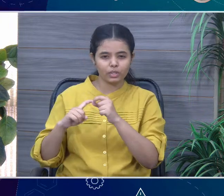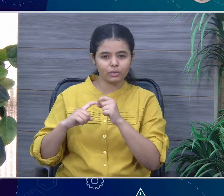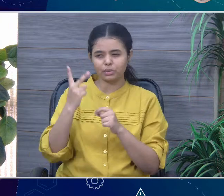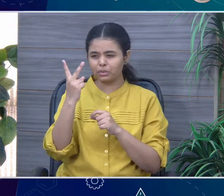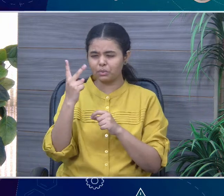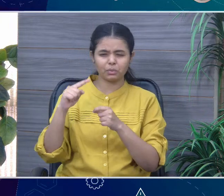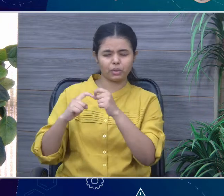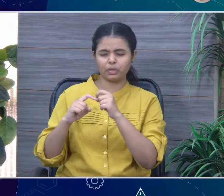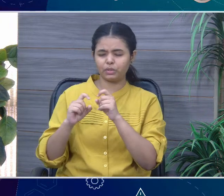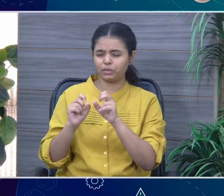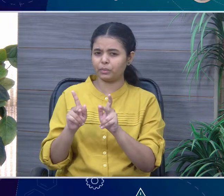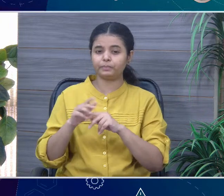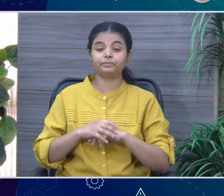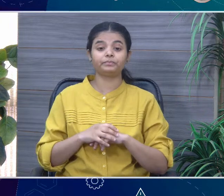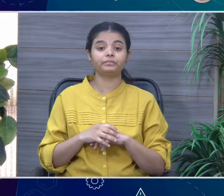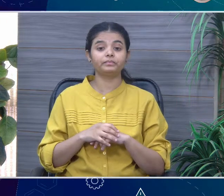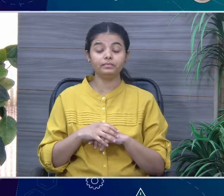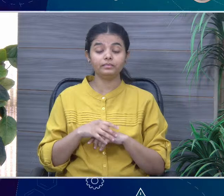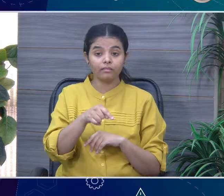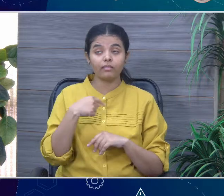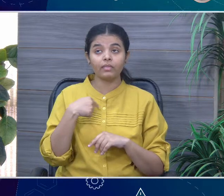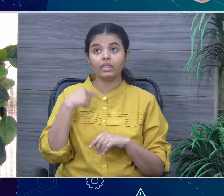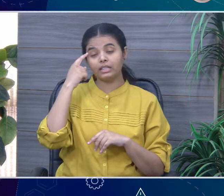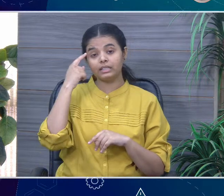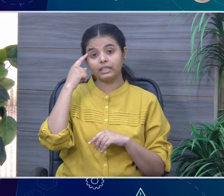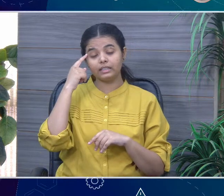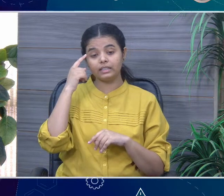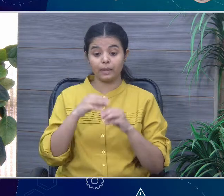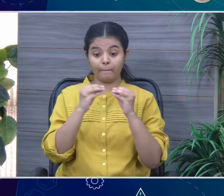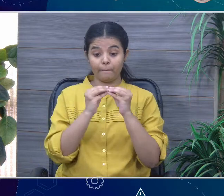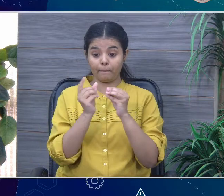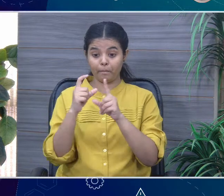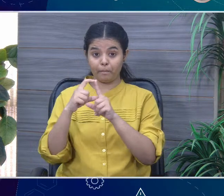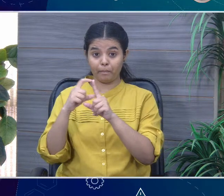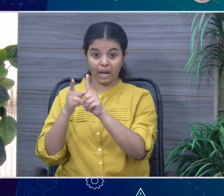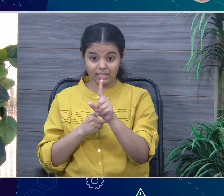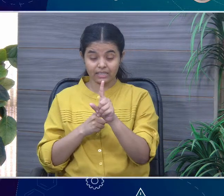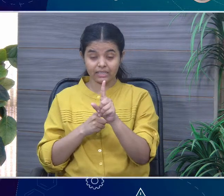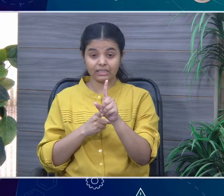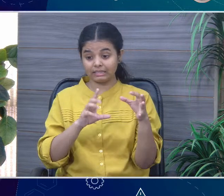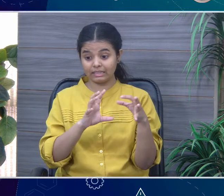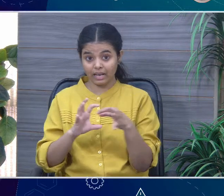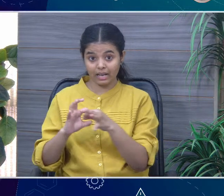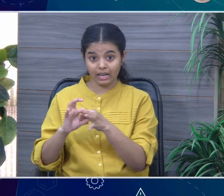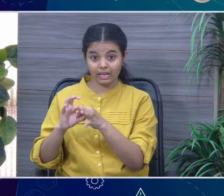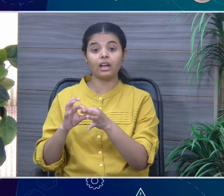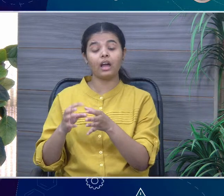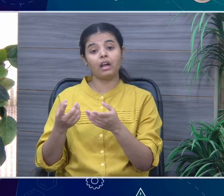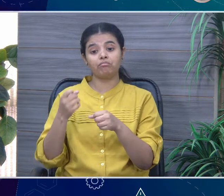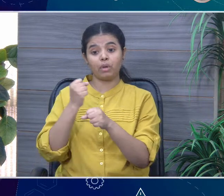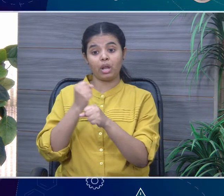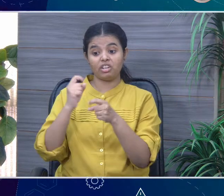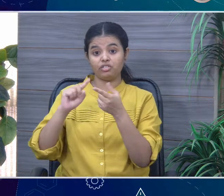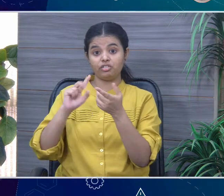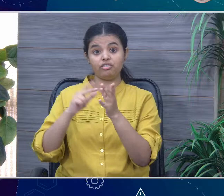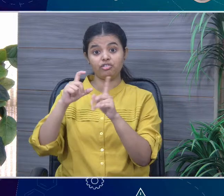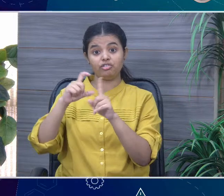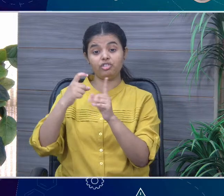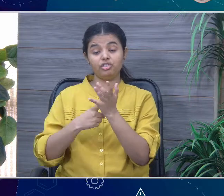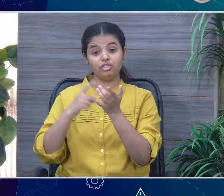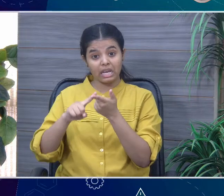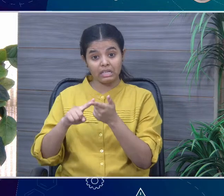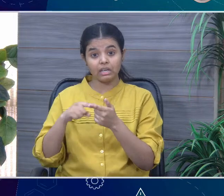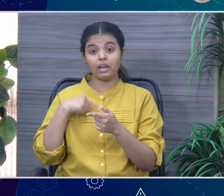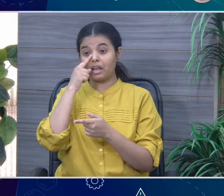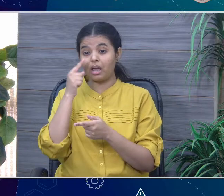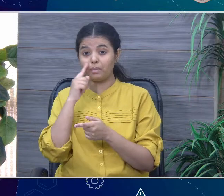wrap up. Sure. Is there any gender for this buddy system, or this is gender neutral? It is totally gender